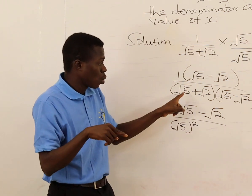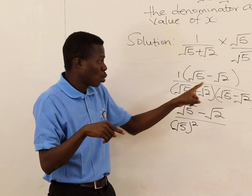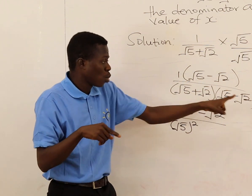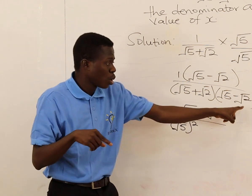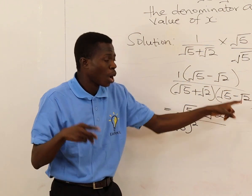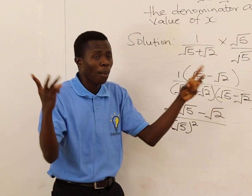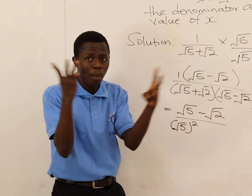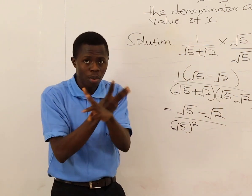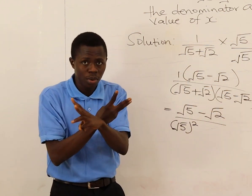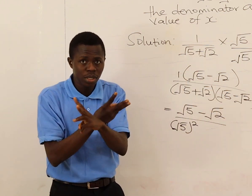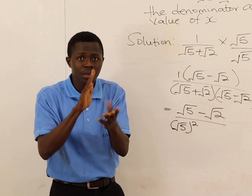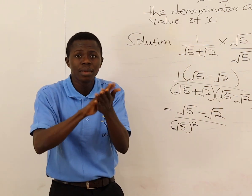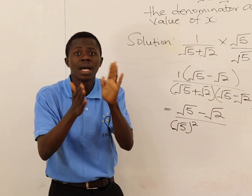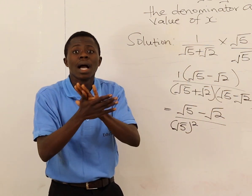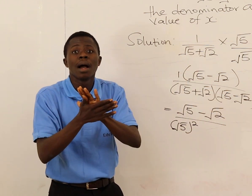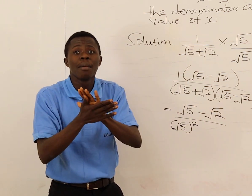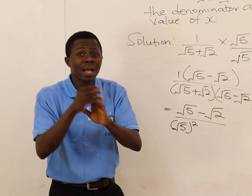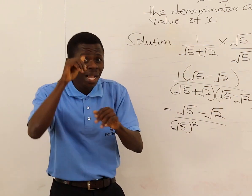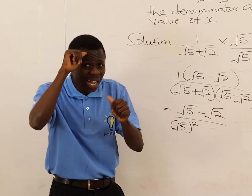and a negative 1 for the second one.